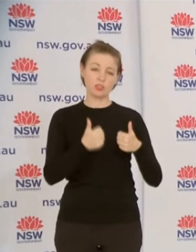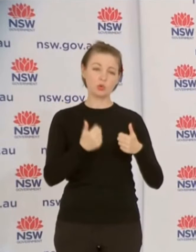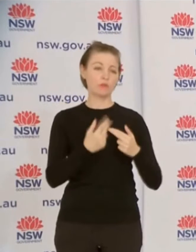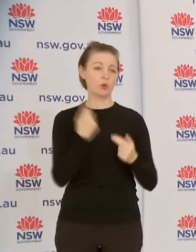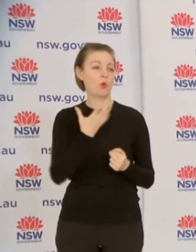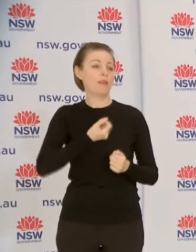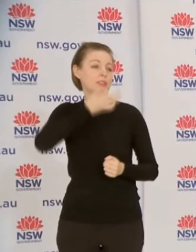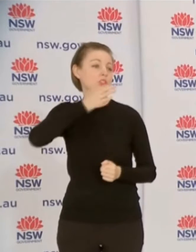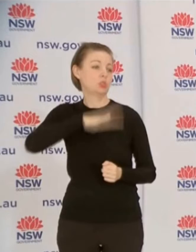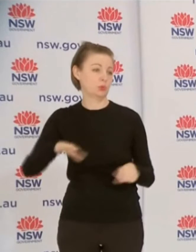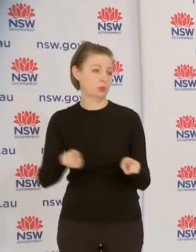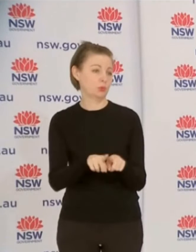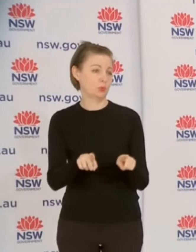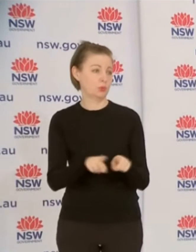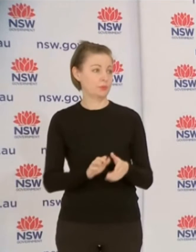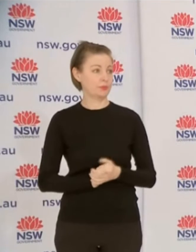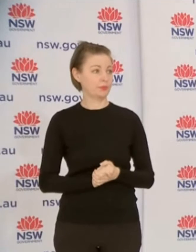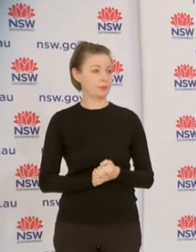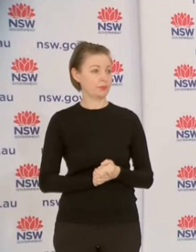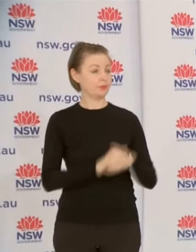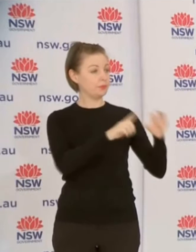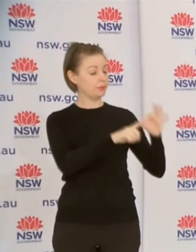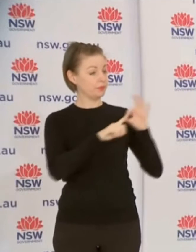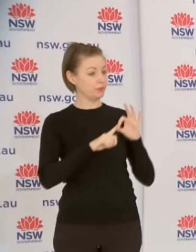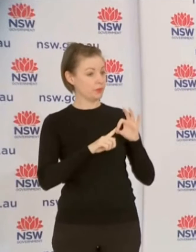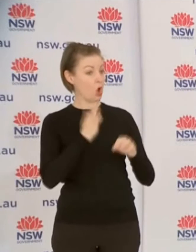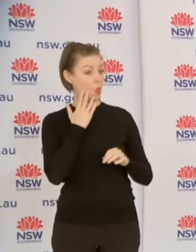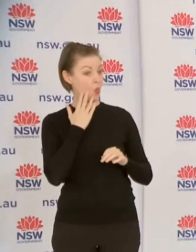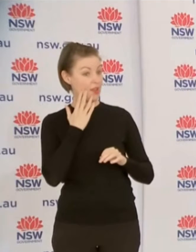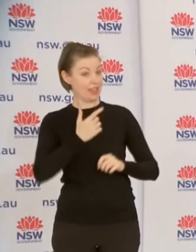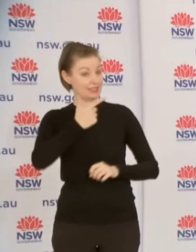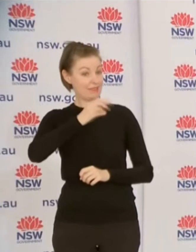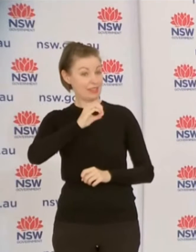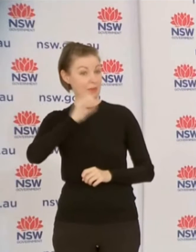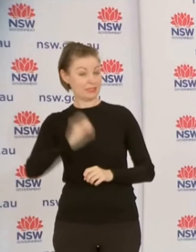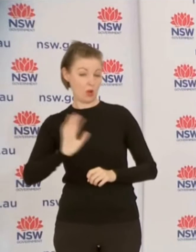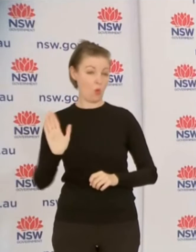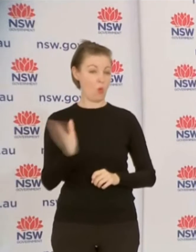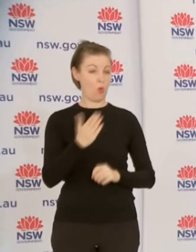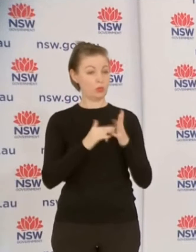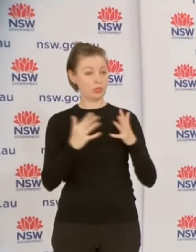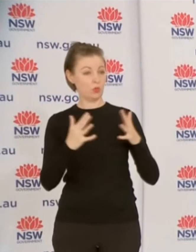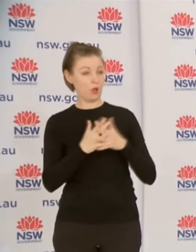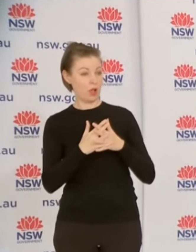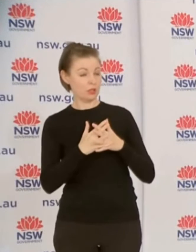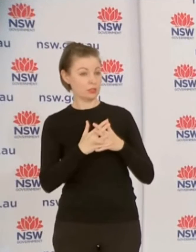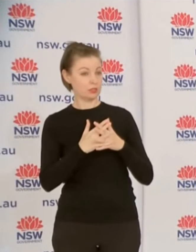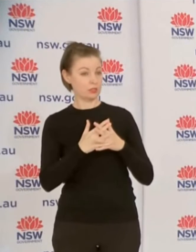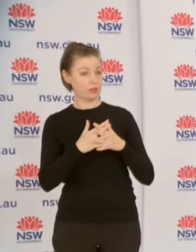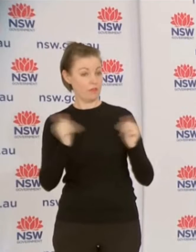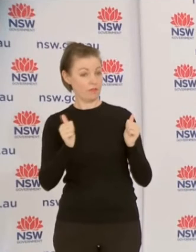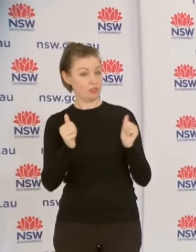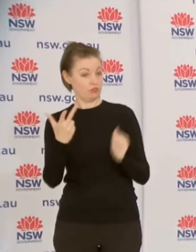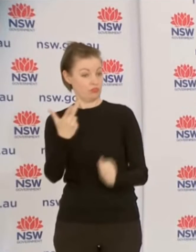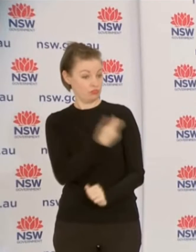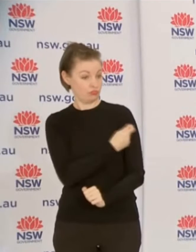Regarding the freedoms when we reach 70% for the fully vaccinated, what will happen to people who've had COVID recently and have been